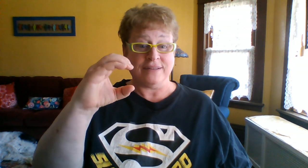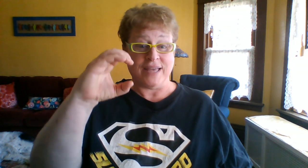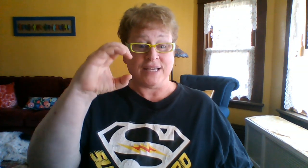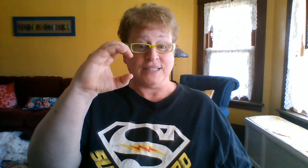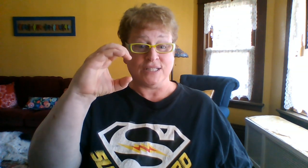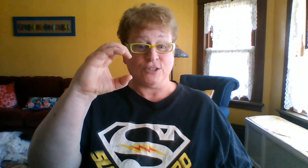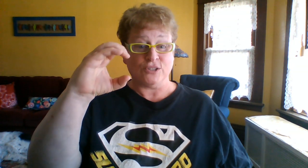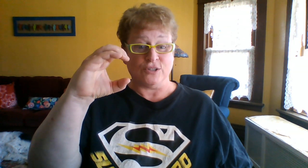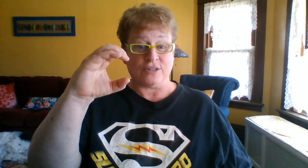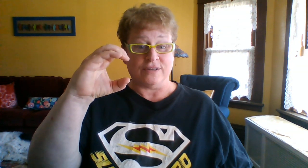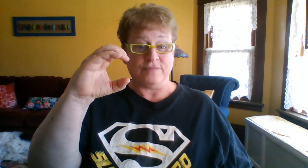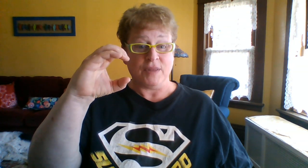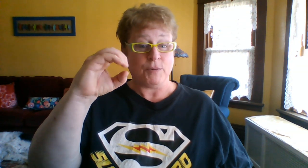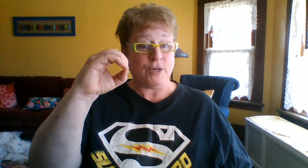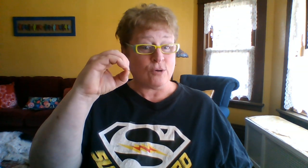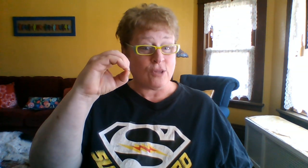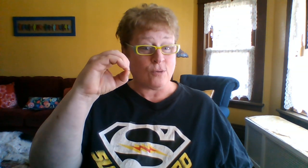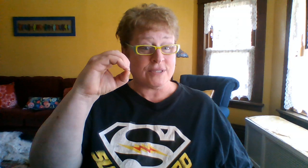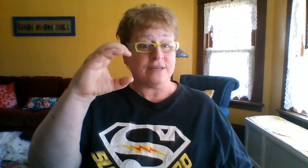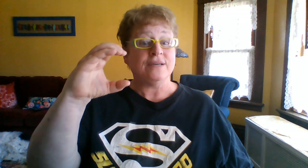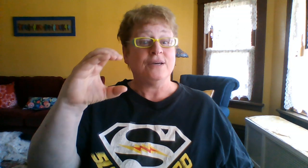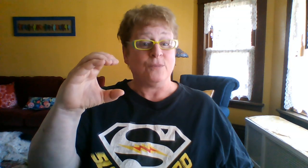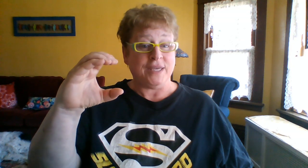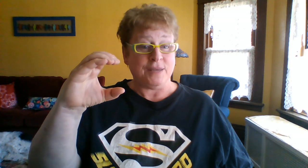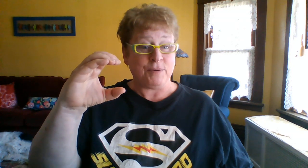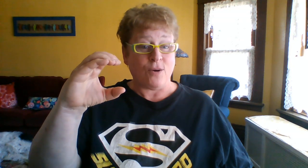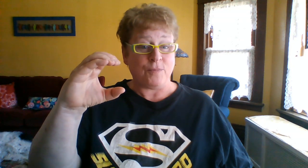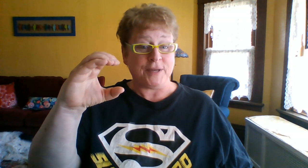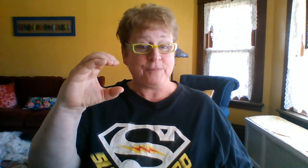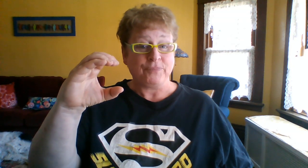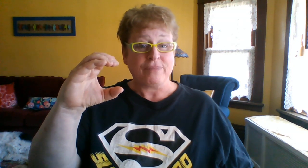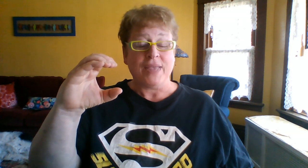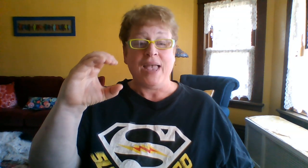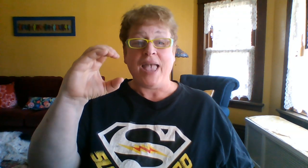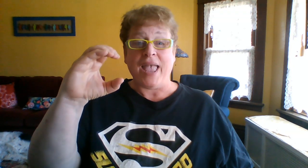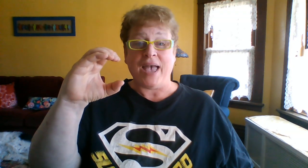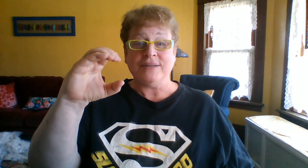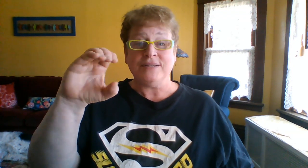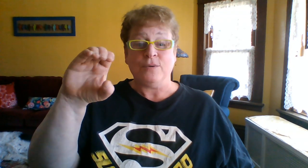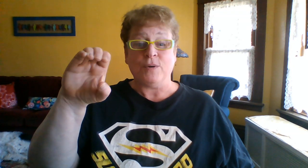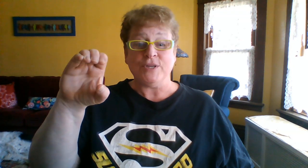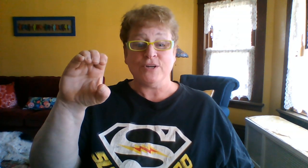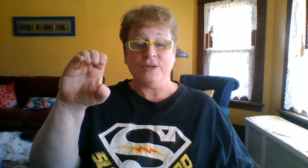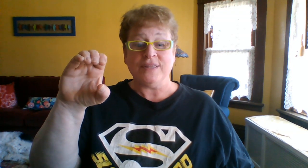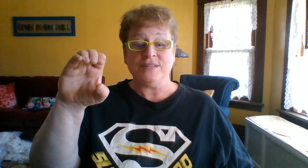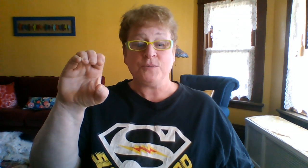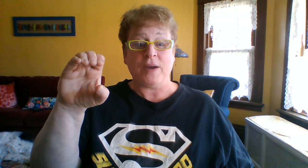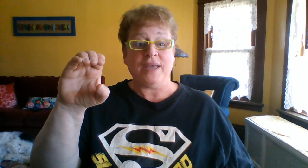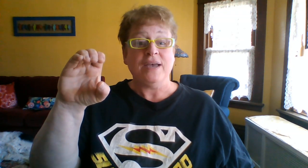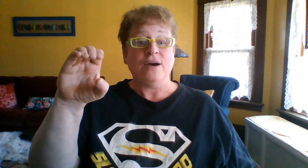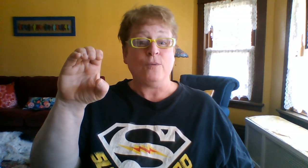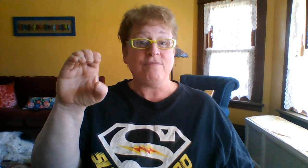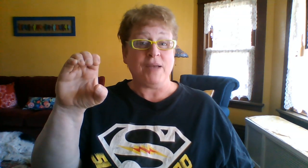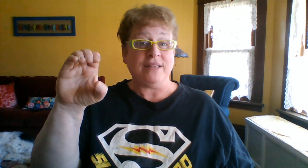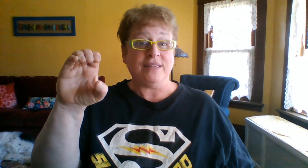like a little circle, but we don't close it. We keep it open. And when we turn it this way, we've made the